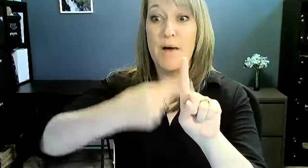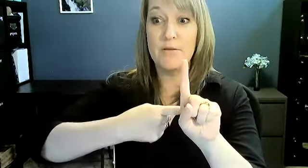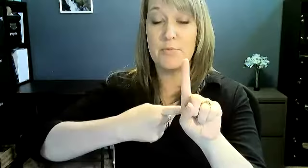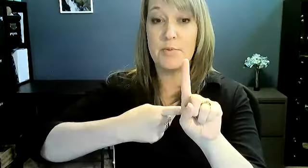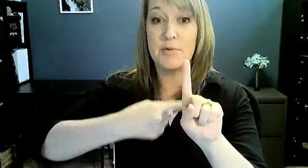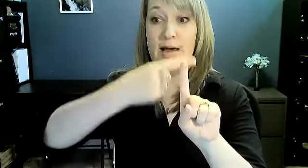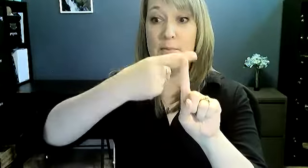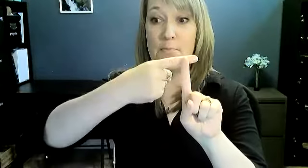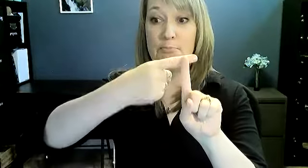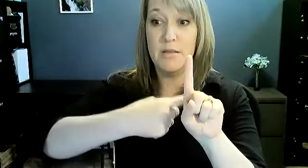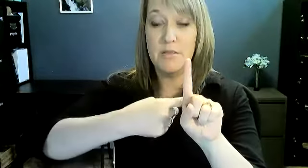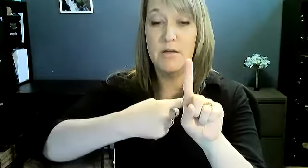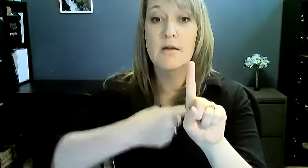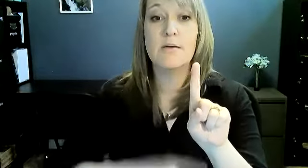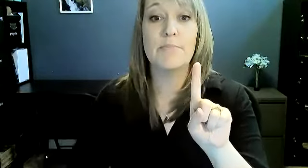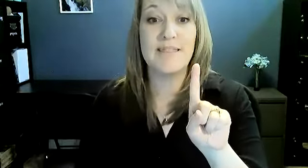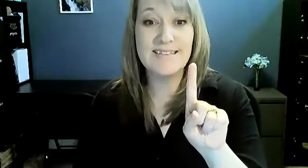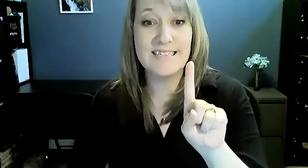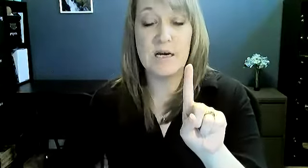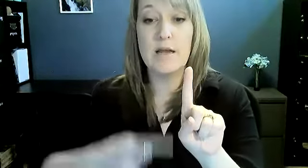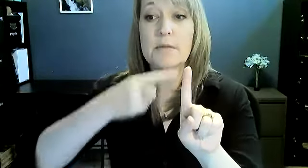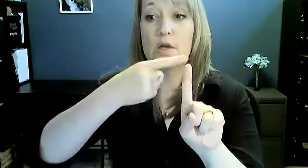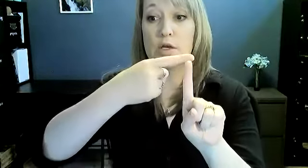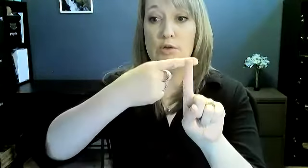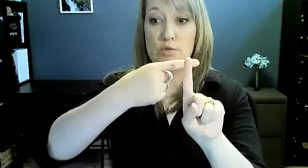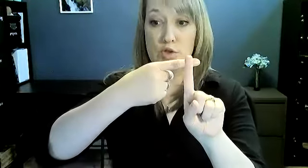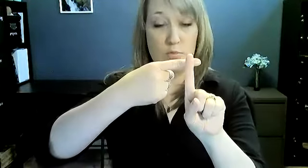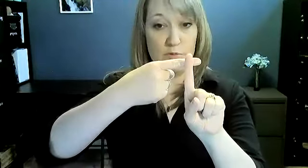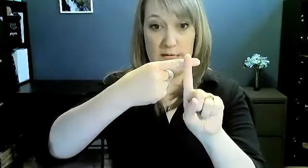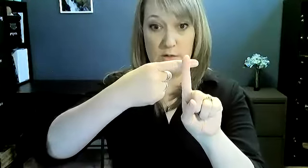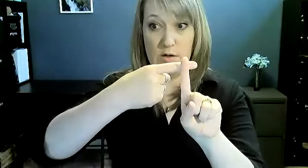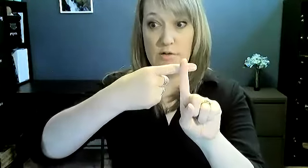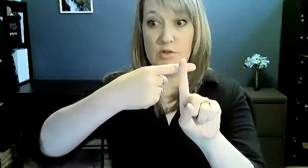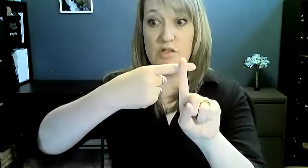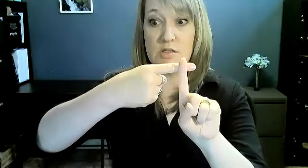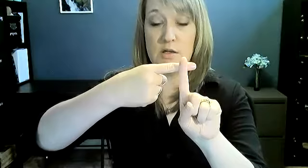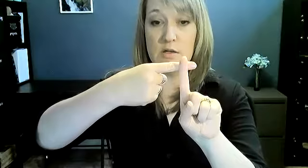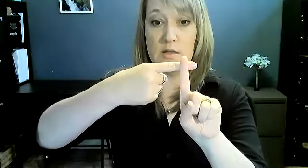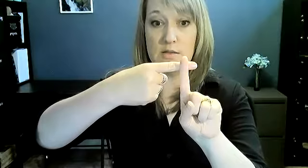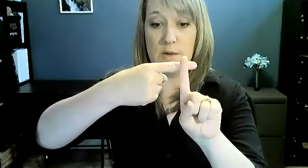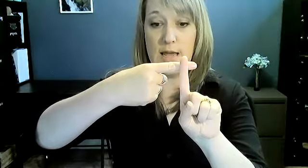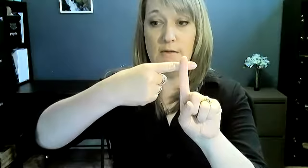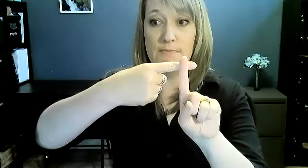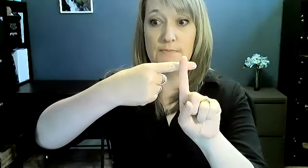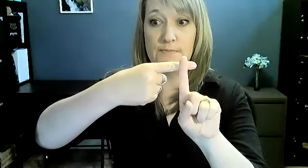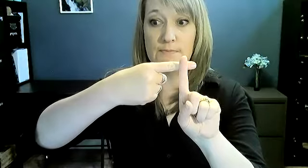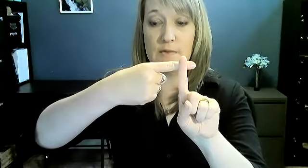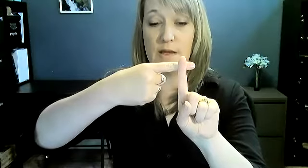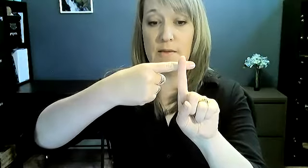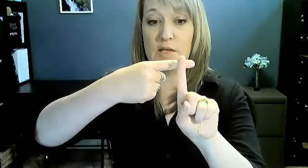month. Remember that? Month. But this time, you don't move down at all. You just start this way. Okay, make